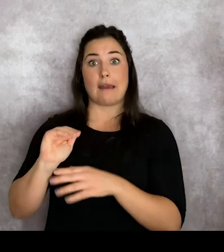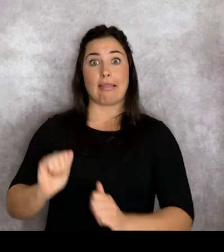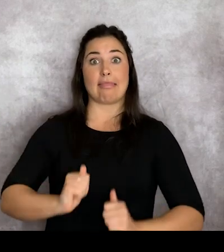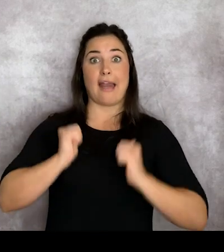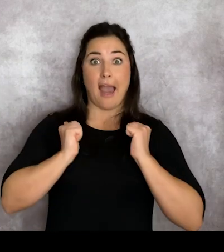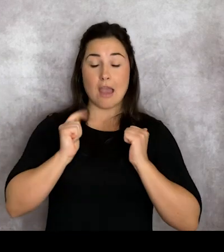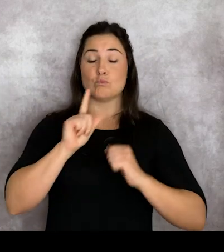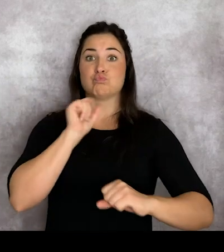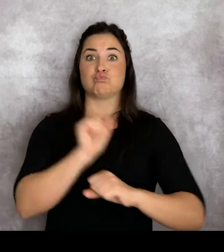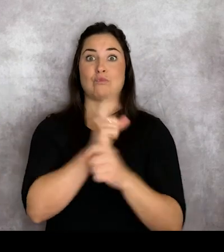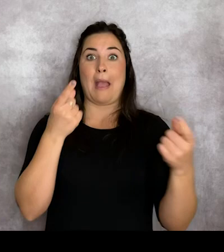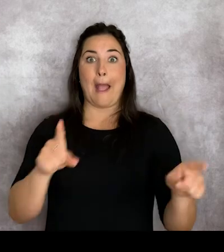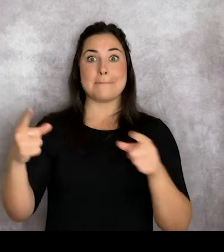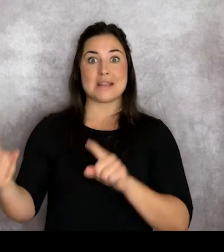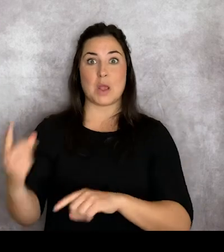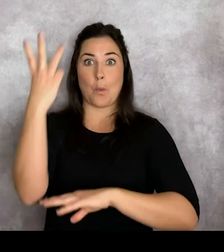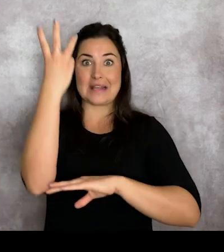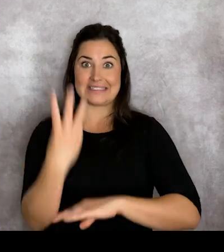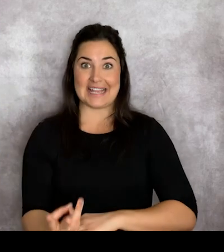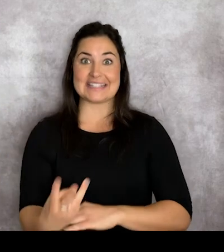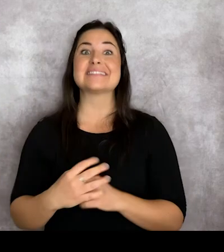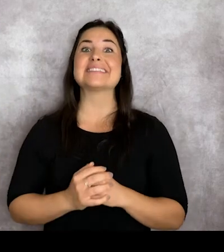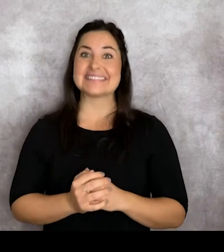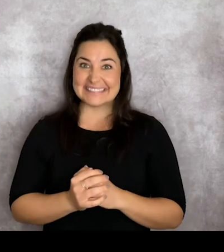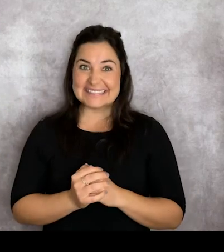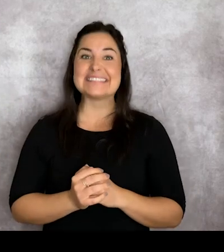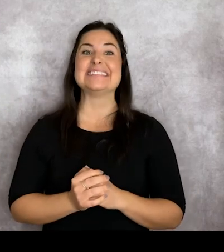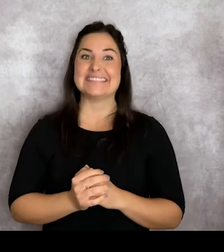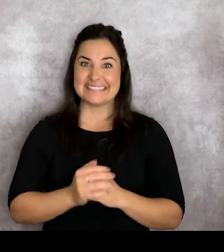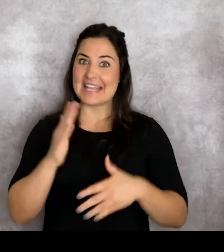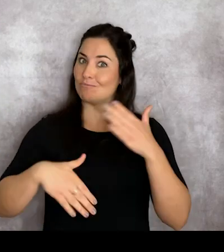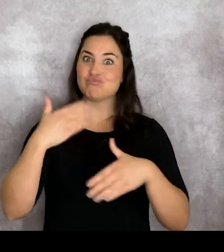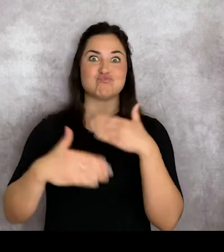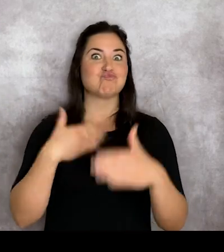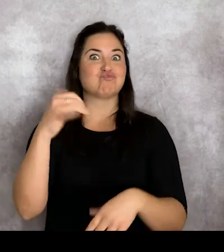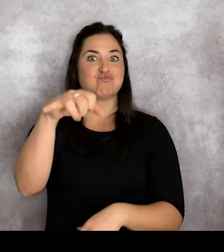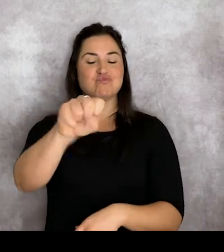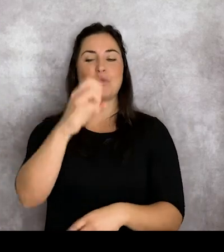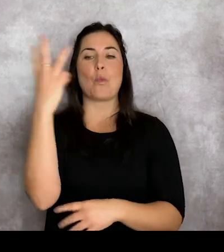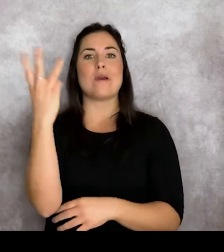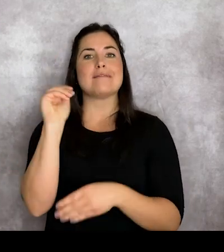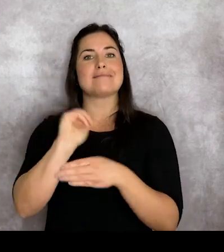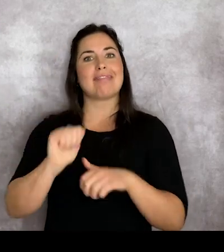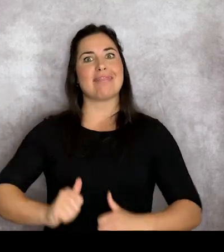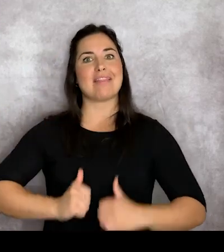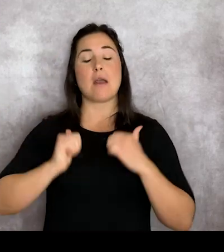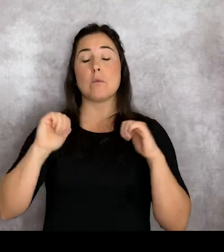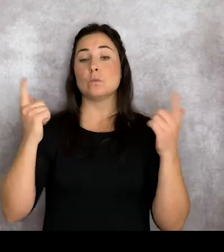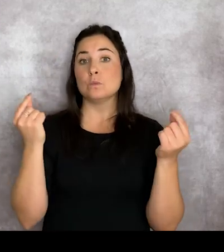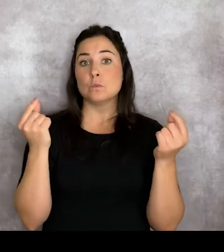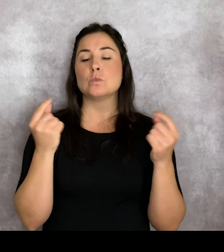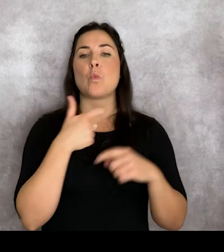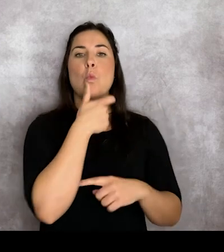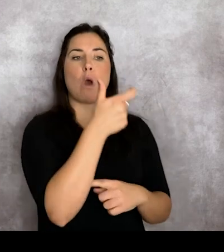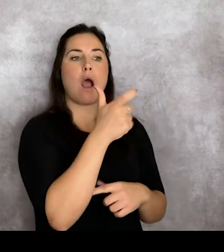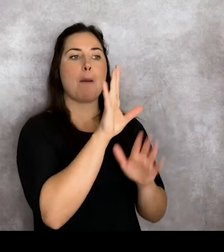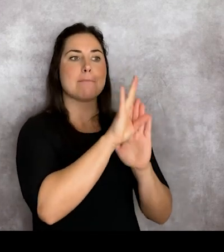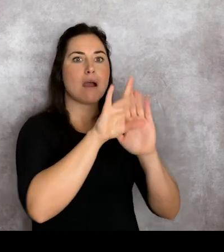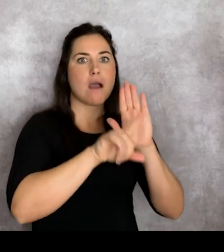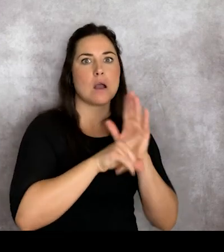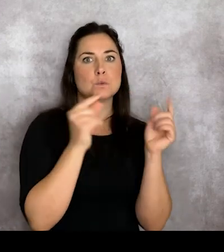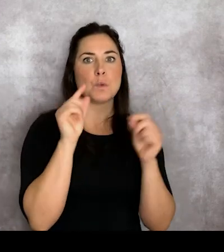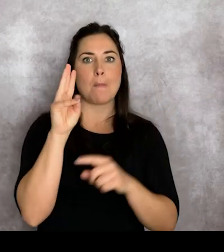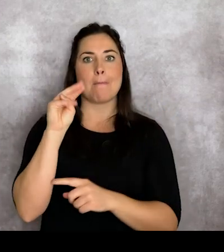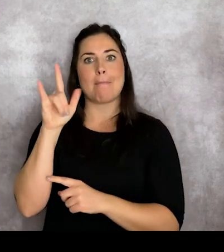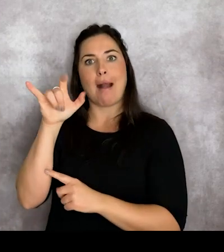is in full swing. Oh, it's swinging, yes, it is. Swinging. It's going, okay, it's yes. good. Wednesday Night Live is a behind-the-scenes look at Pastor Miles' preaching